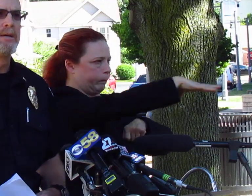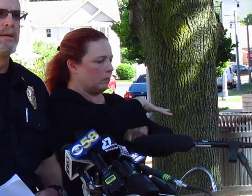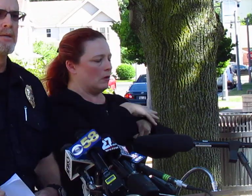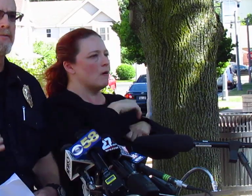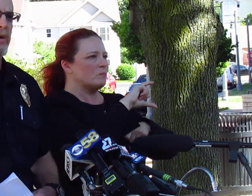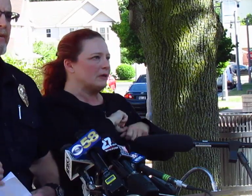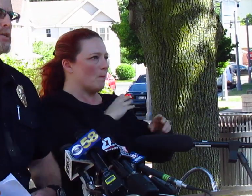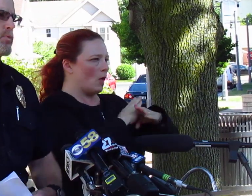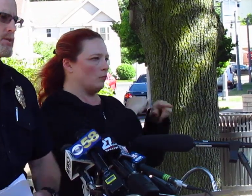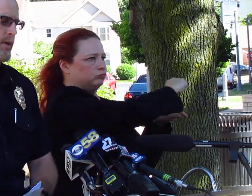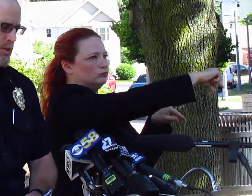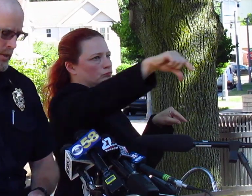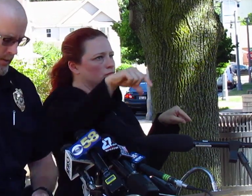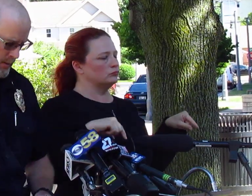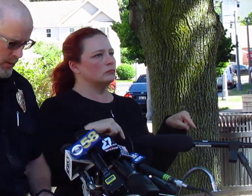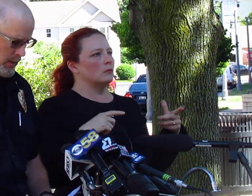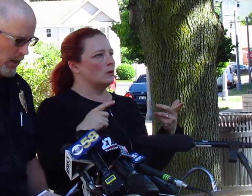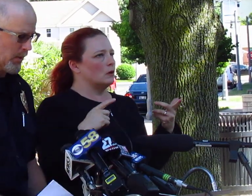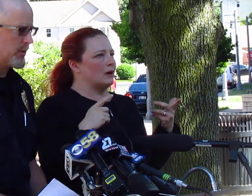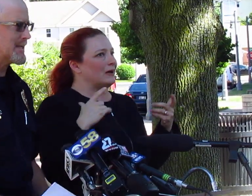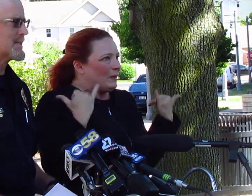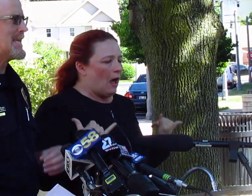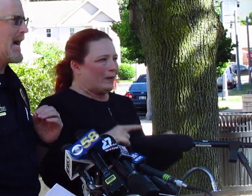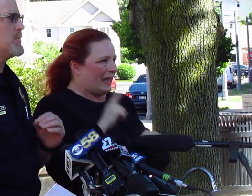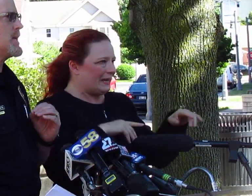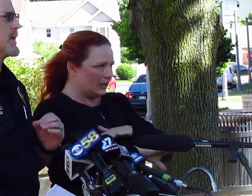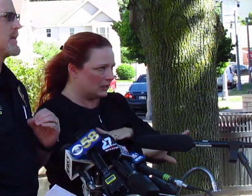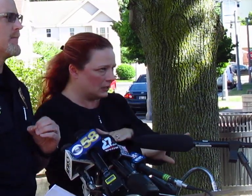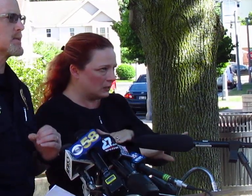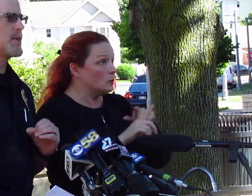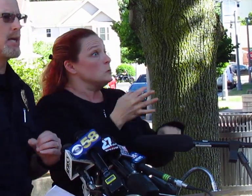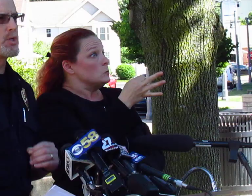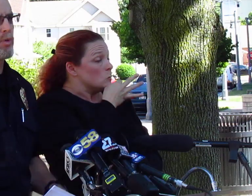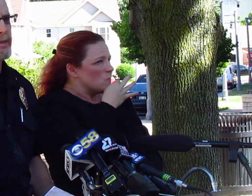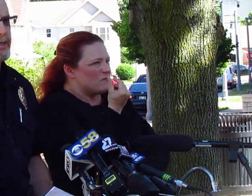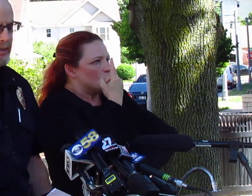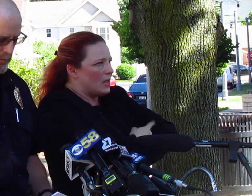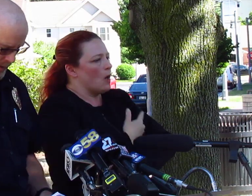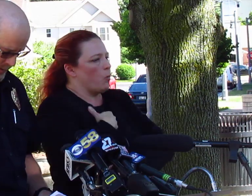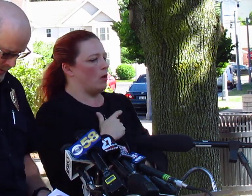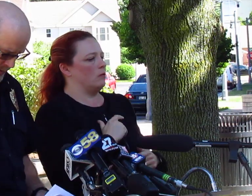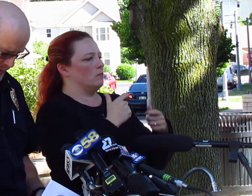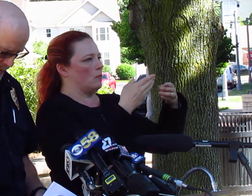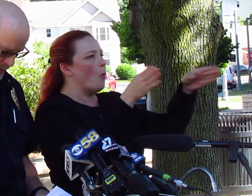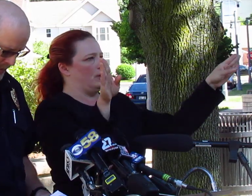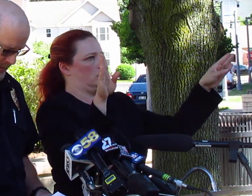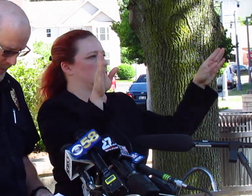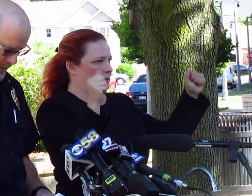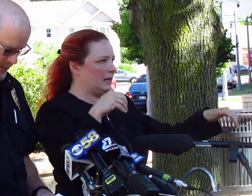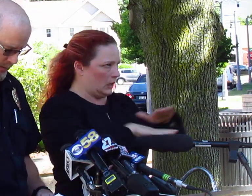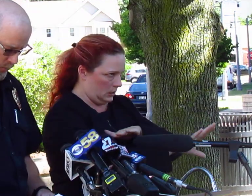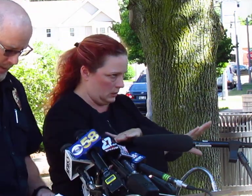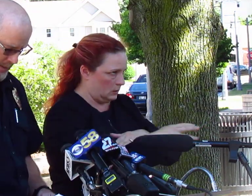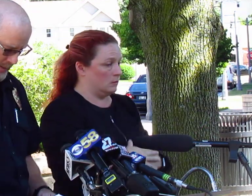need for evidence preservation. However, that does not mean that the investigation will be concluded. That does